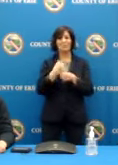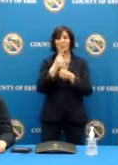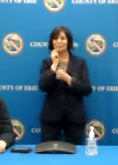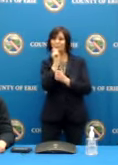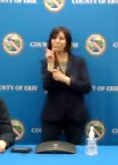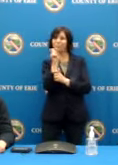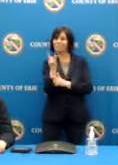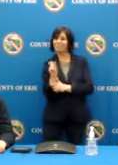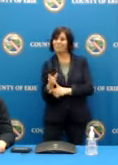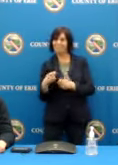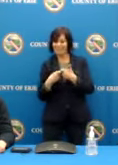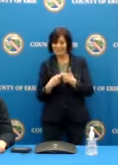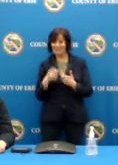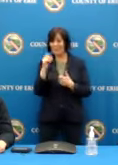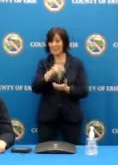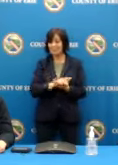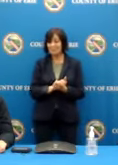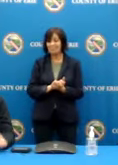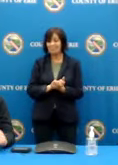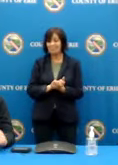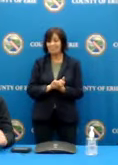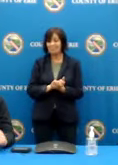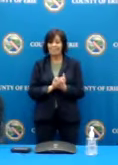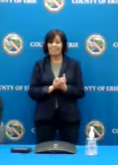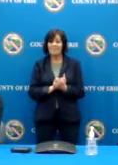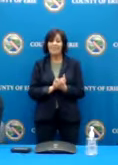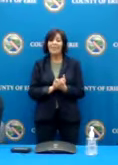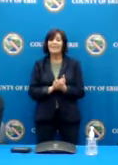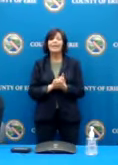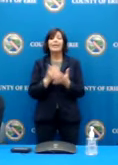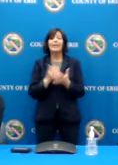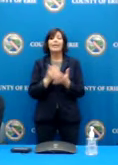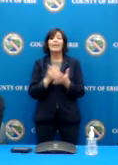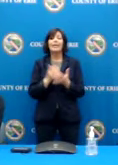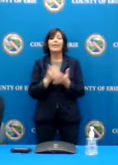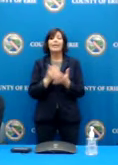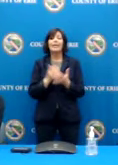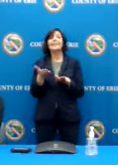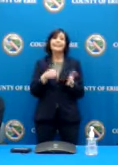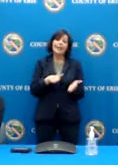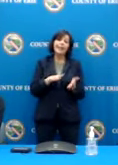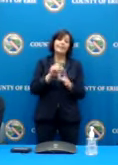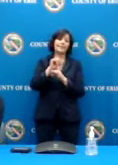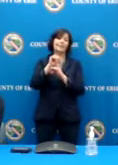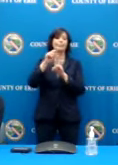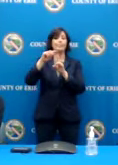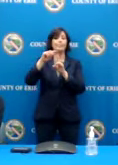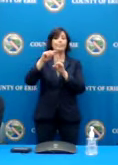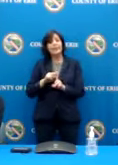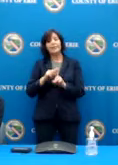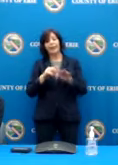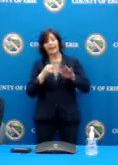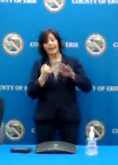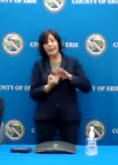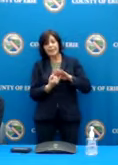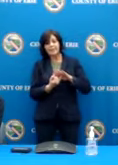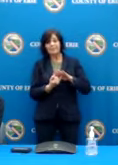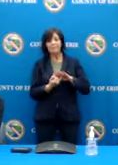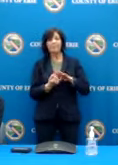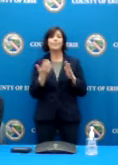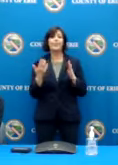charged and your other devices are charged. Cases, deaths, isolation, and recovered. As of noon